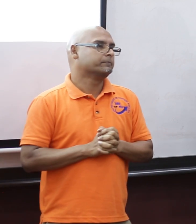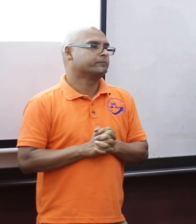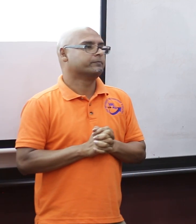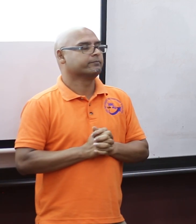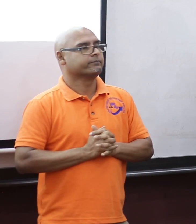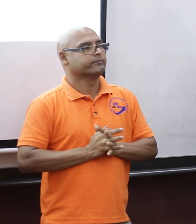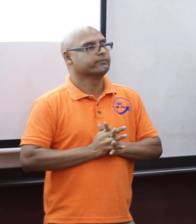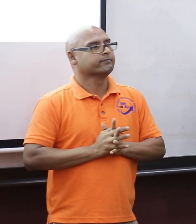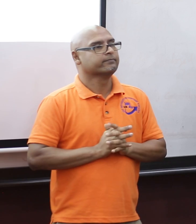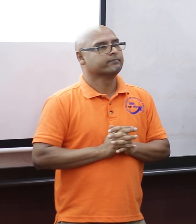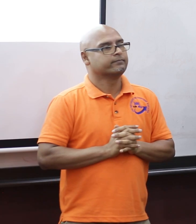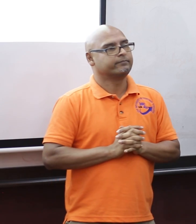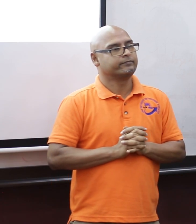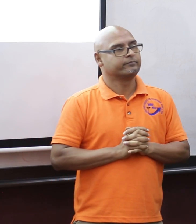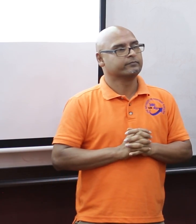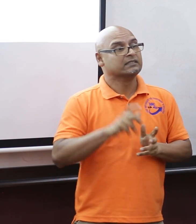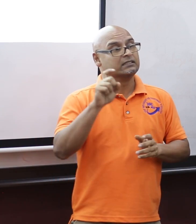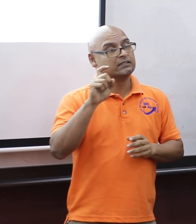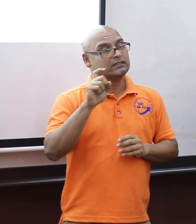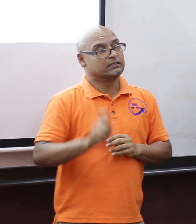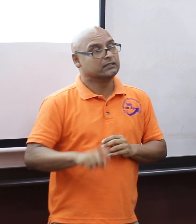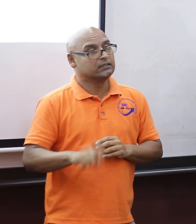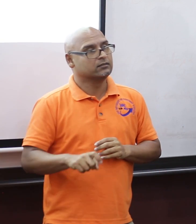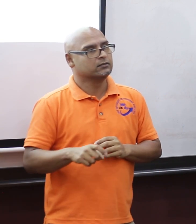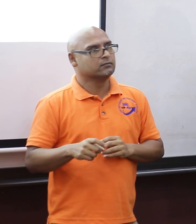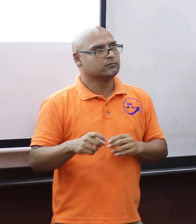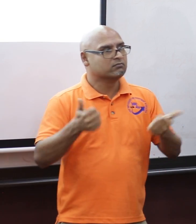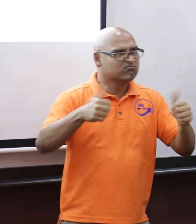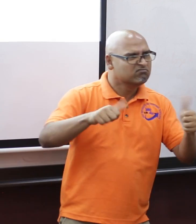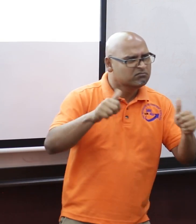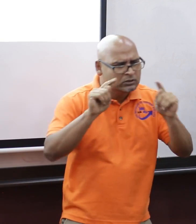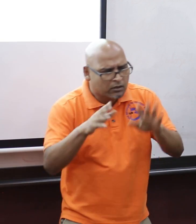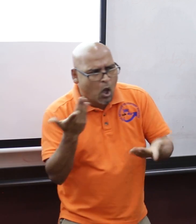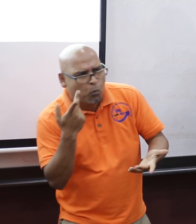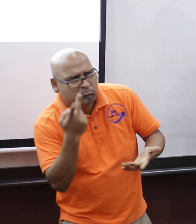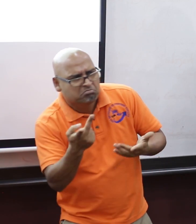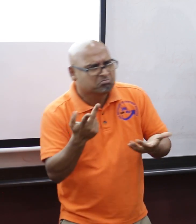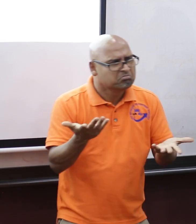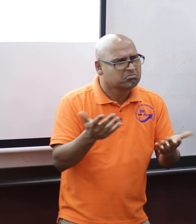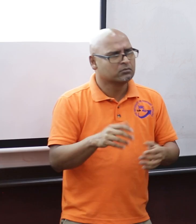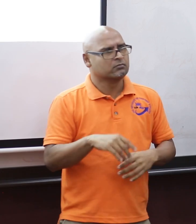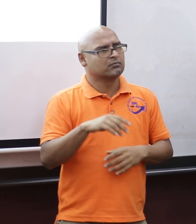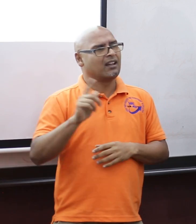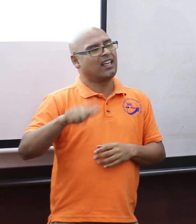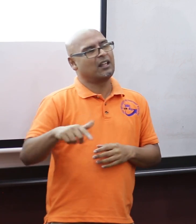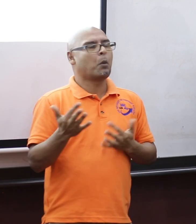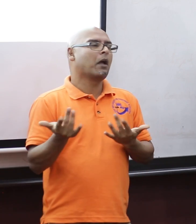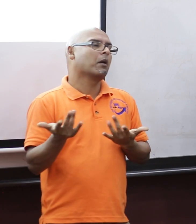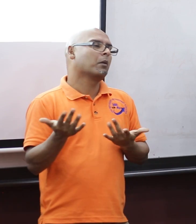Right? There must be assessment and early intervention. Without the proper assessment, we will not be able to identify what